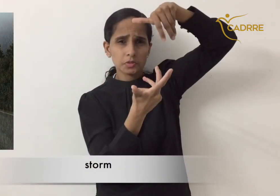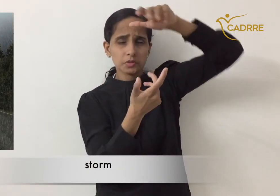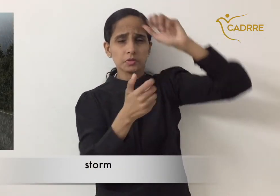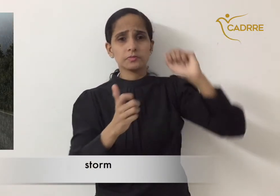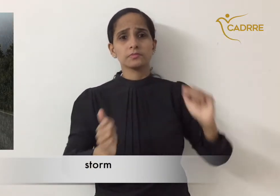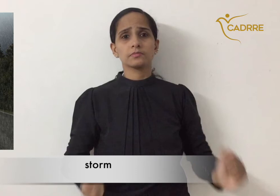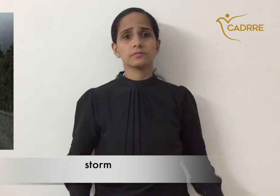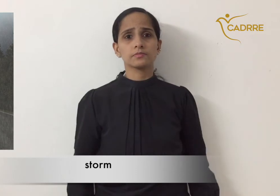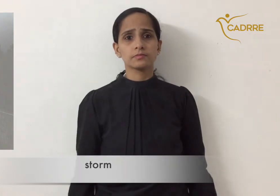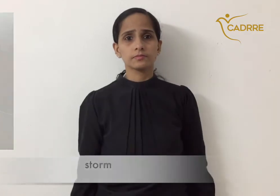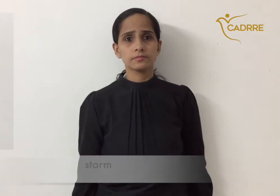storm,